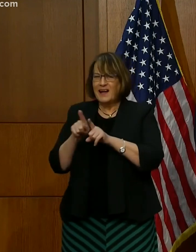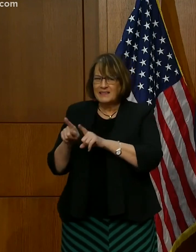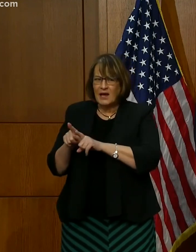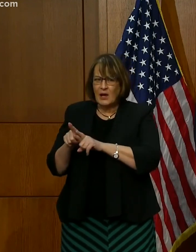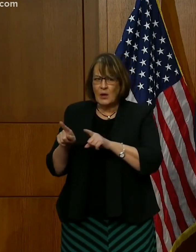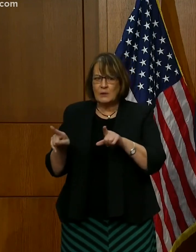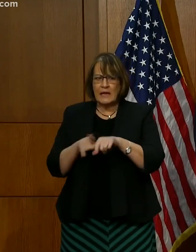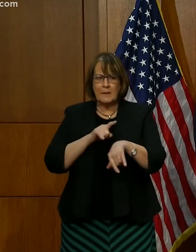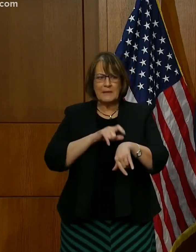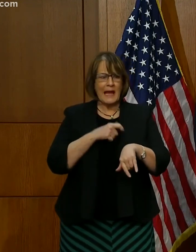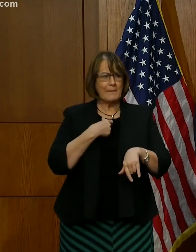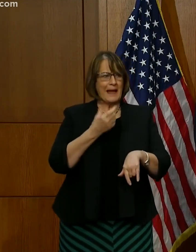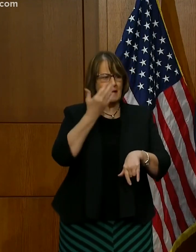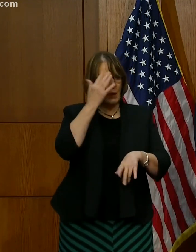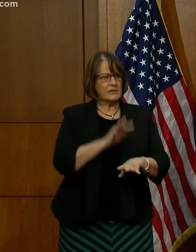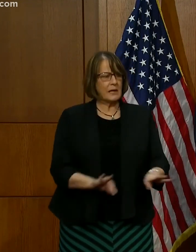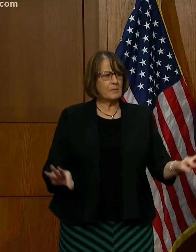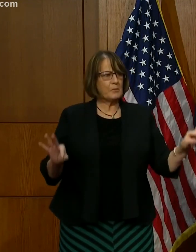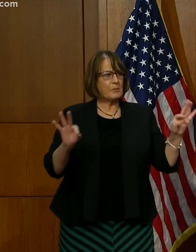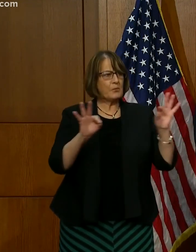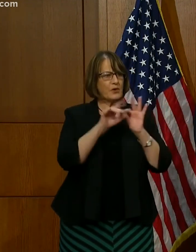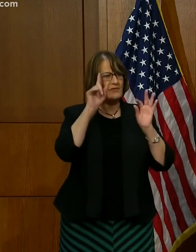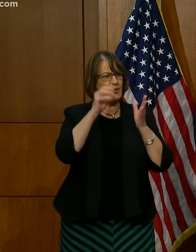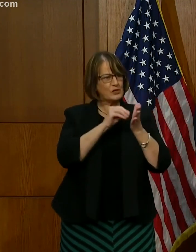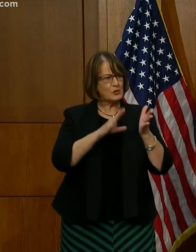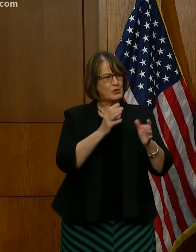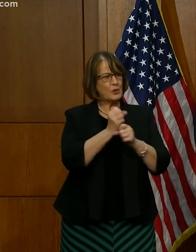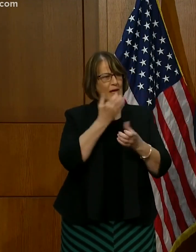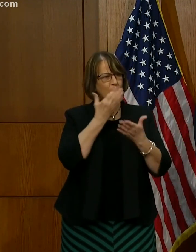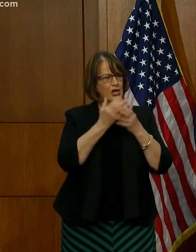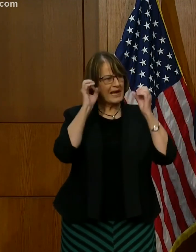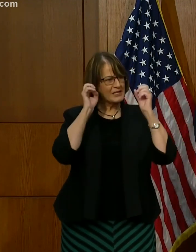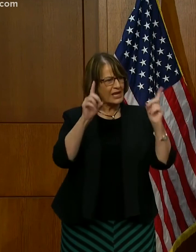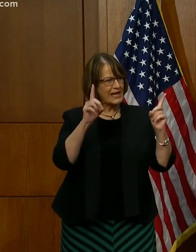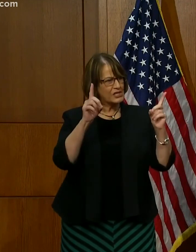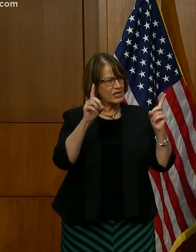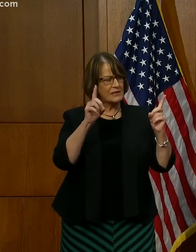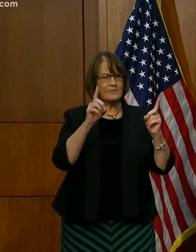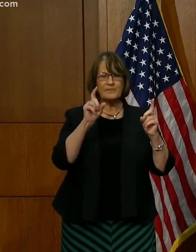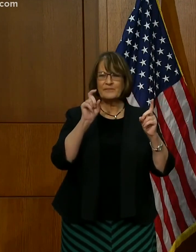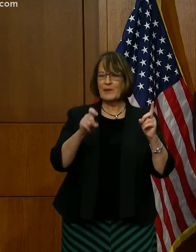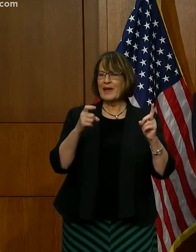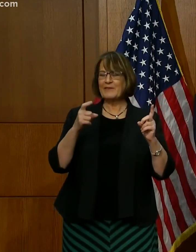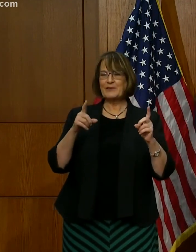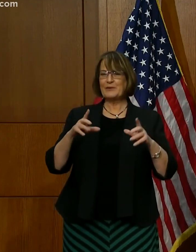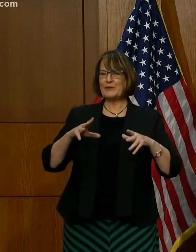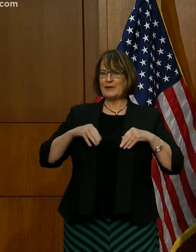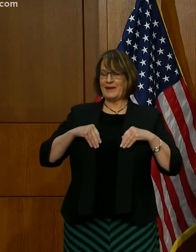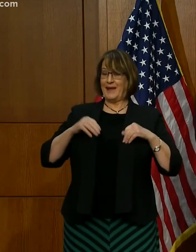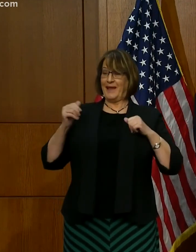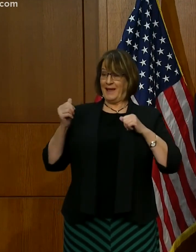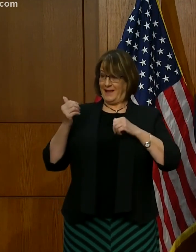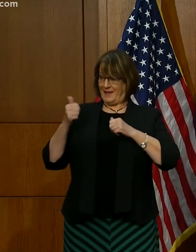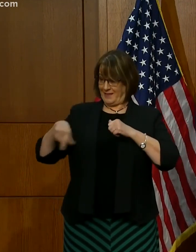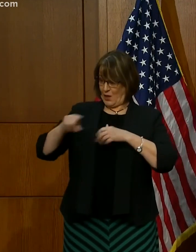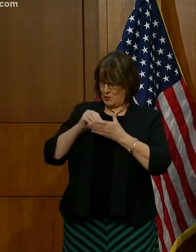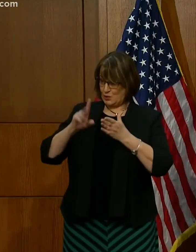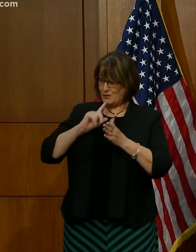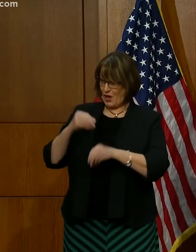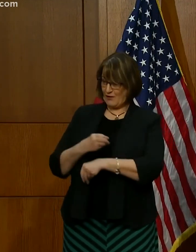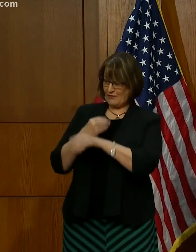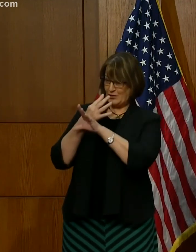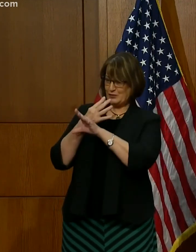our students' education. Let's face it, although some students are all virtual, they still don't have